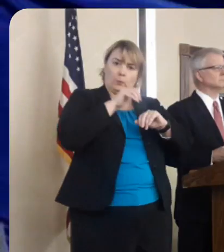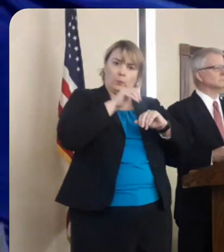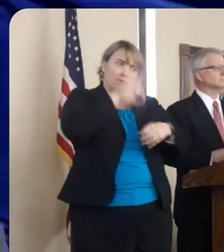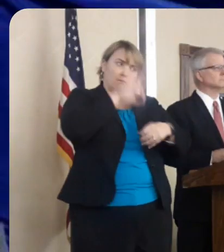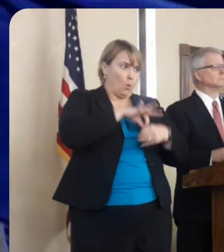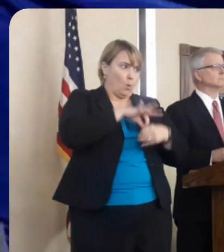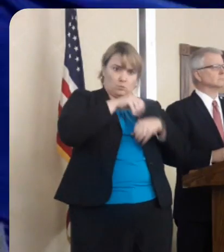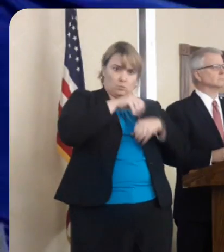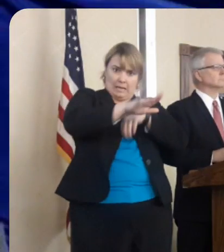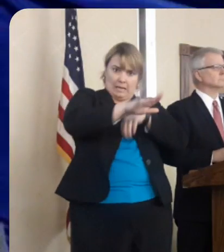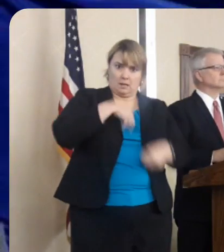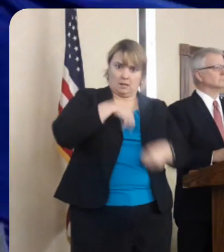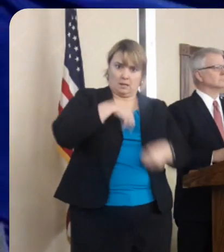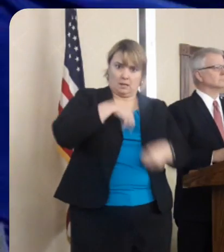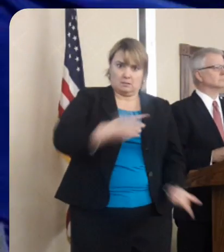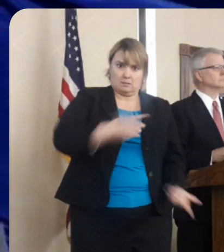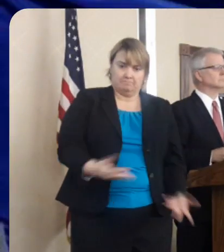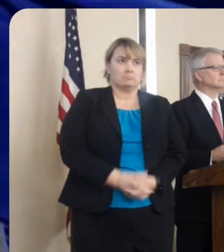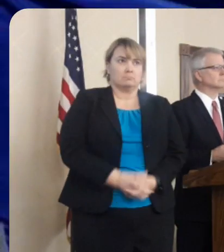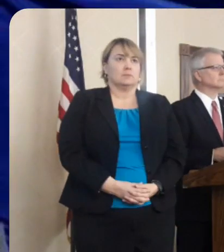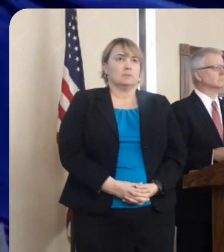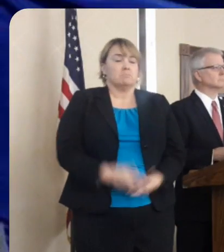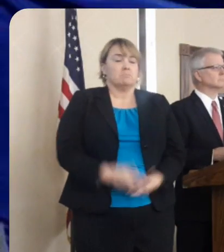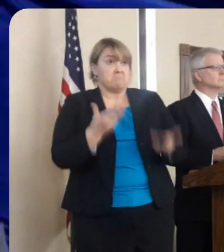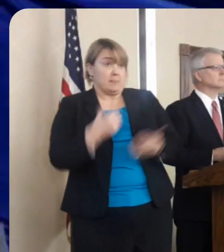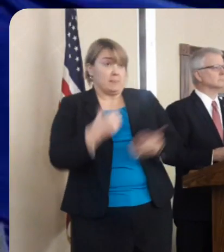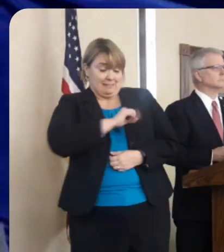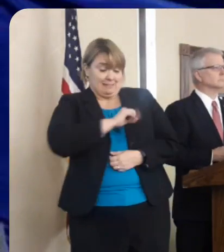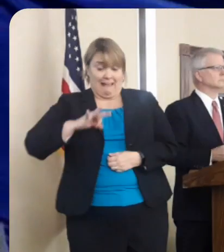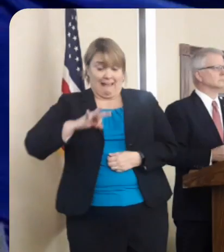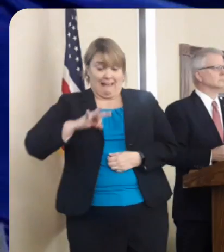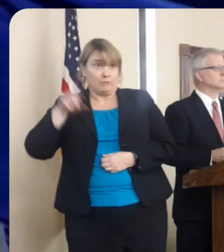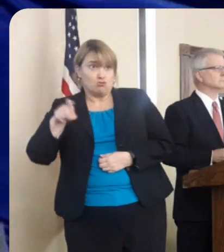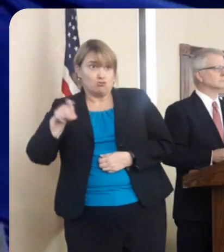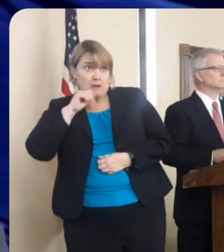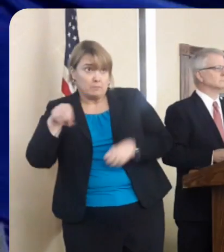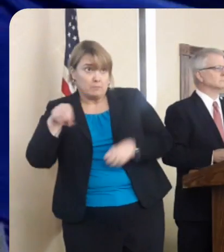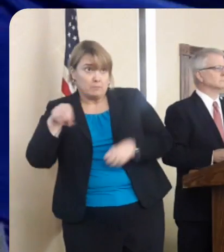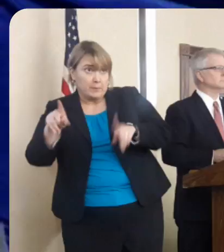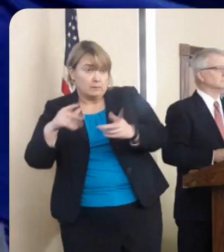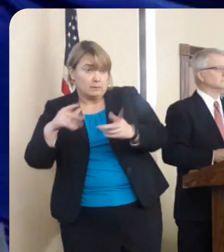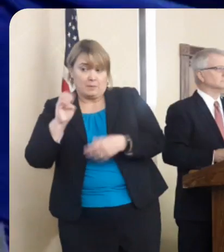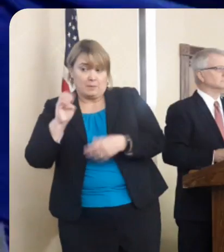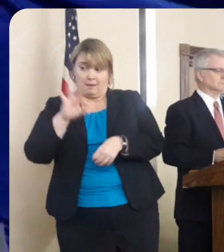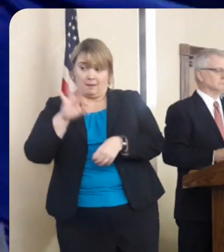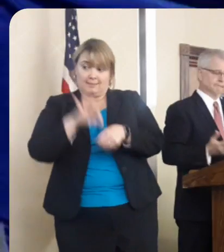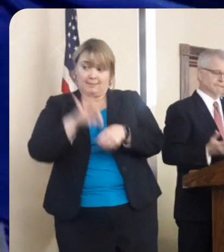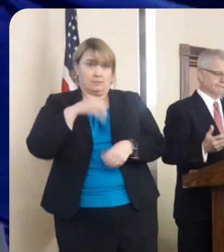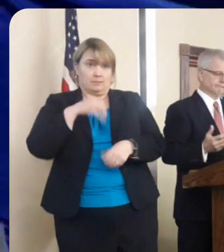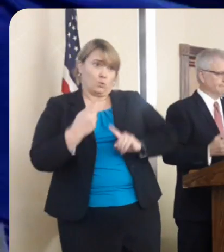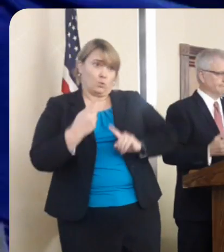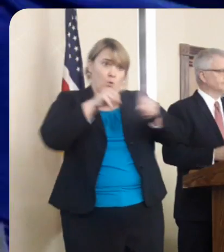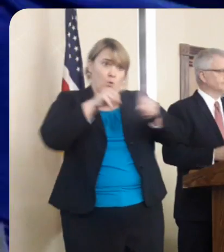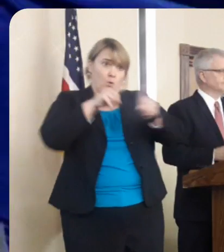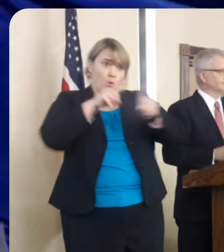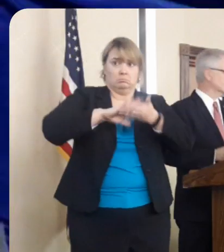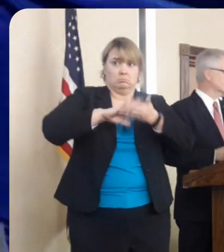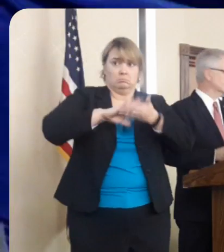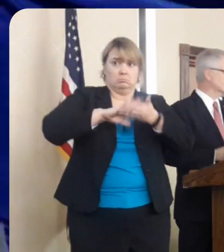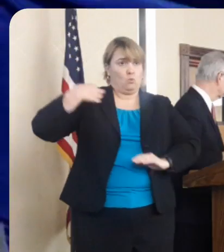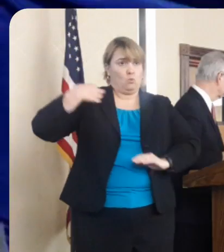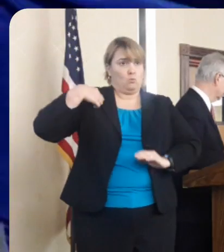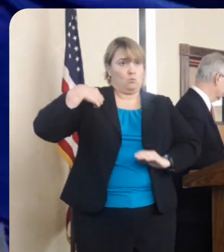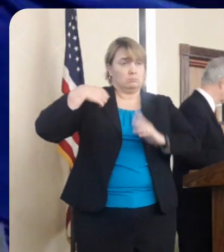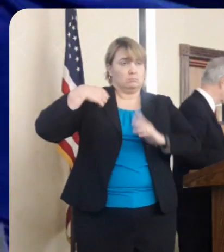may be that staff should not be allowed to be elected to be representatives. That may be one